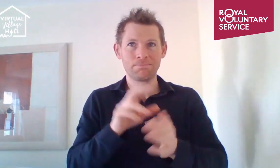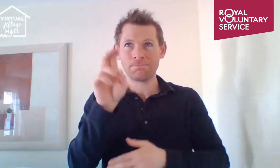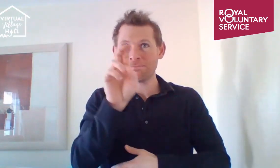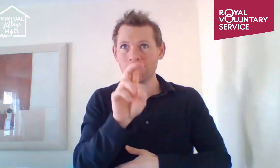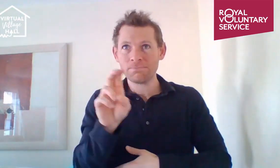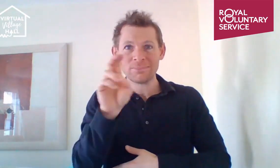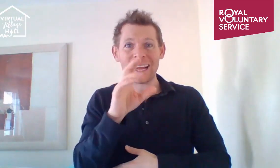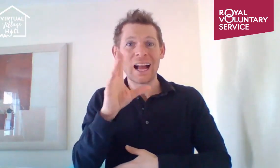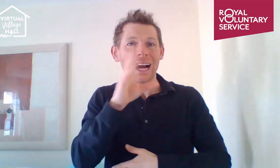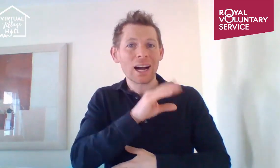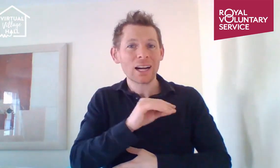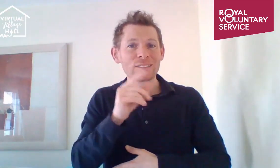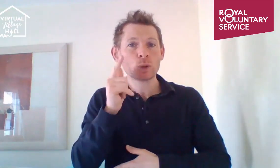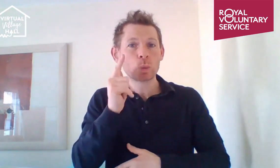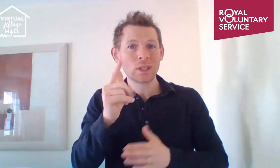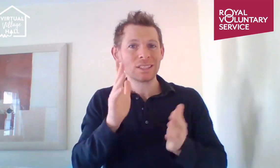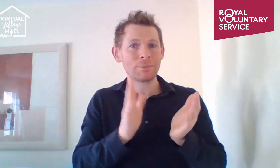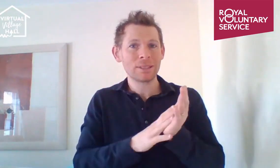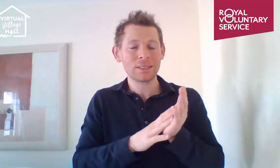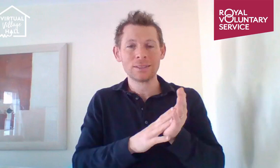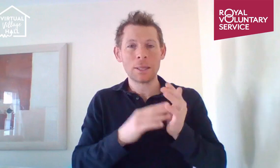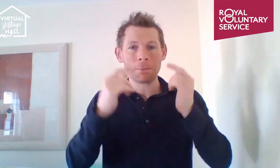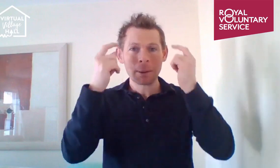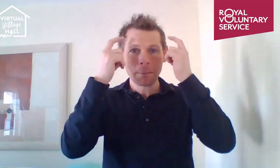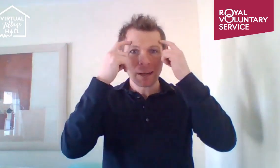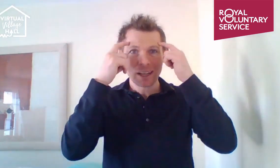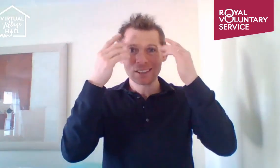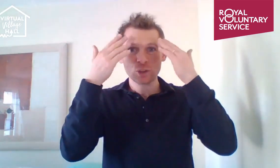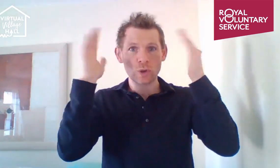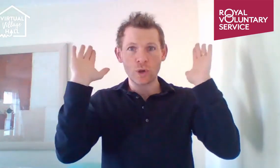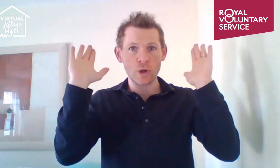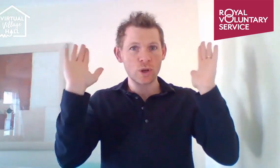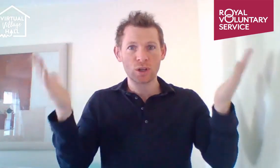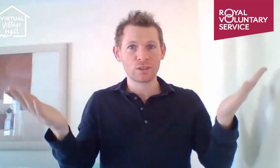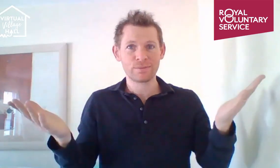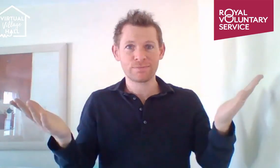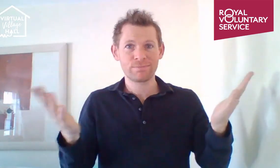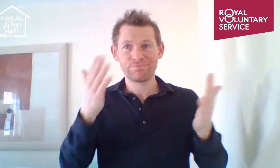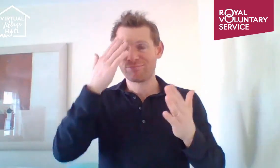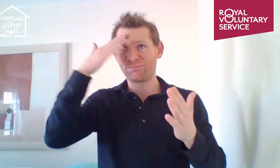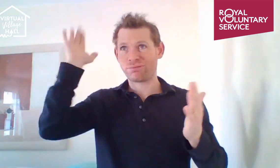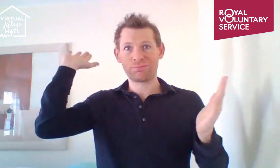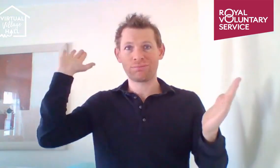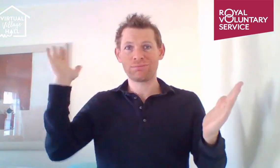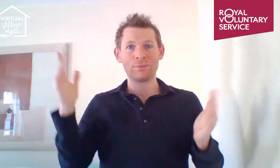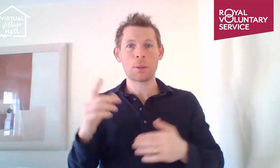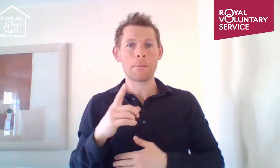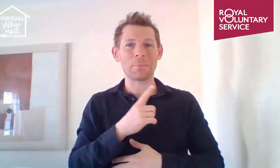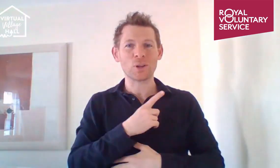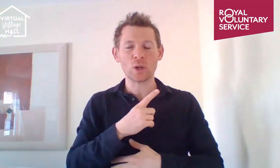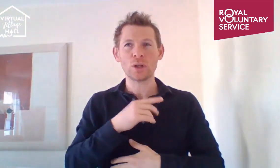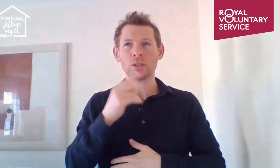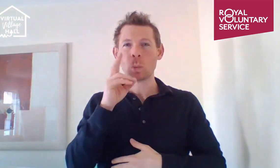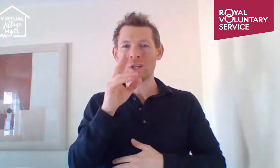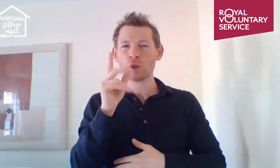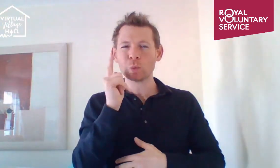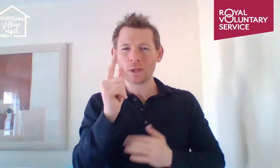I can only really concentrate on lip reading for about 20 minutes. After 20 minutes, my mind was completely gone. It's just so